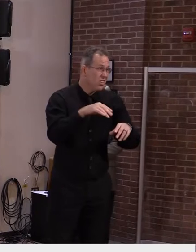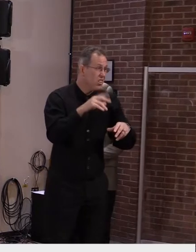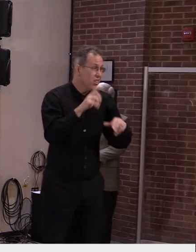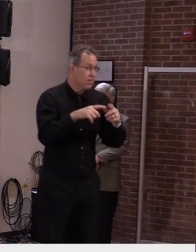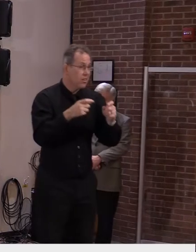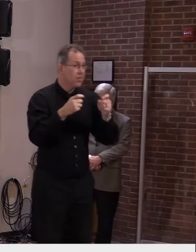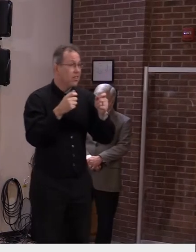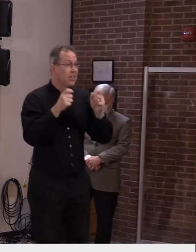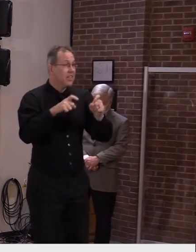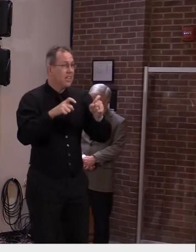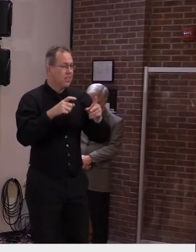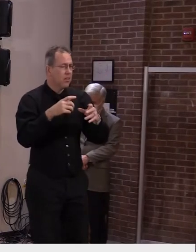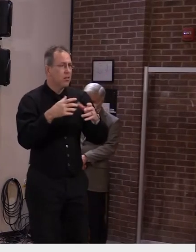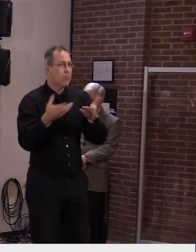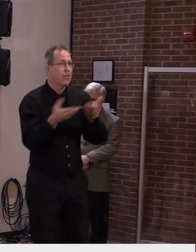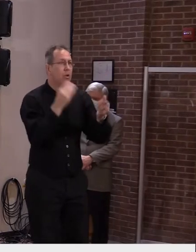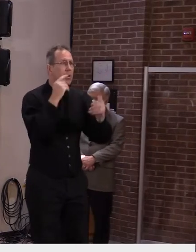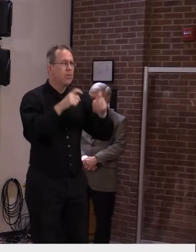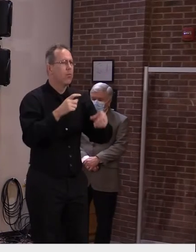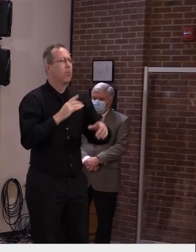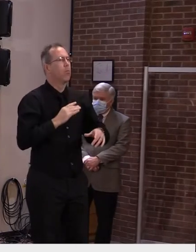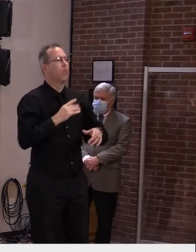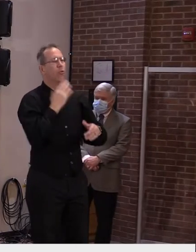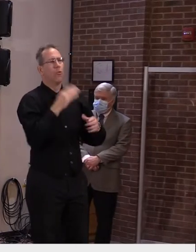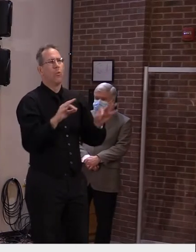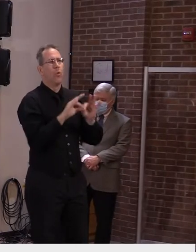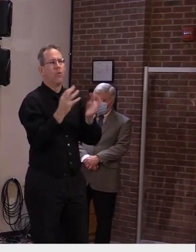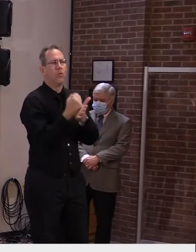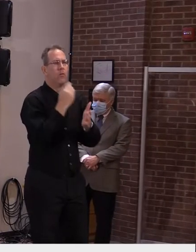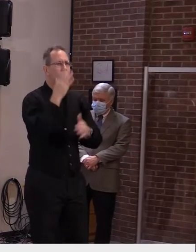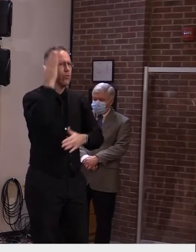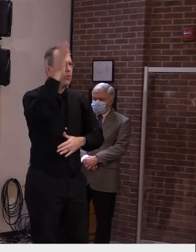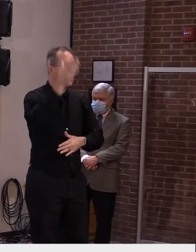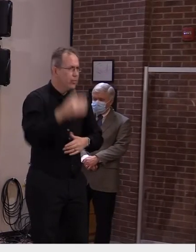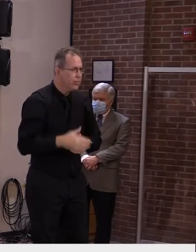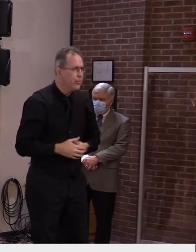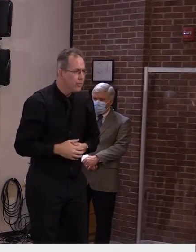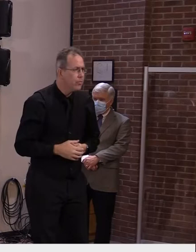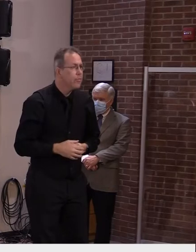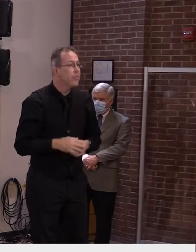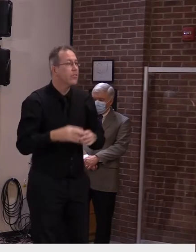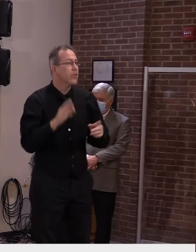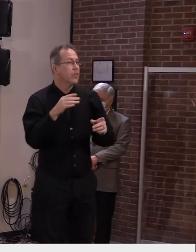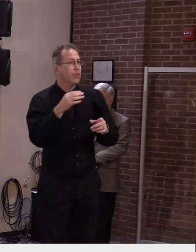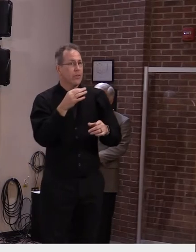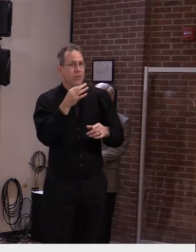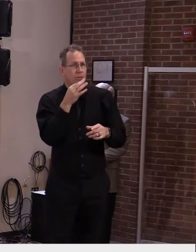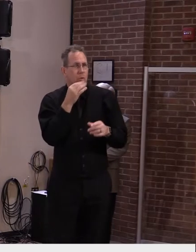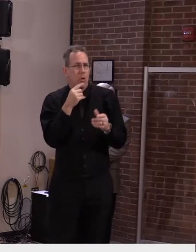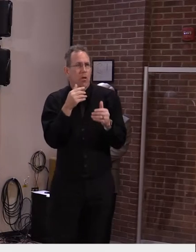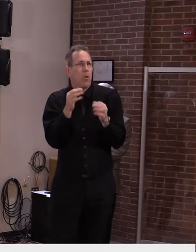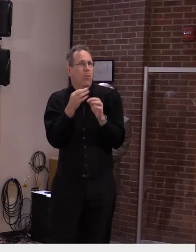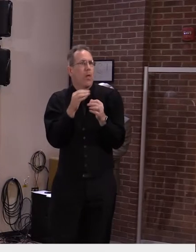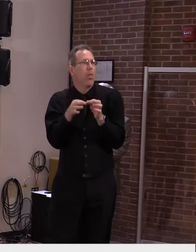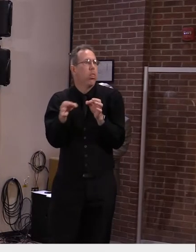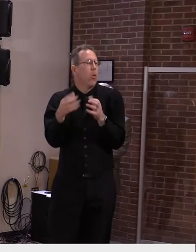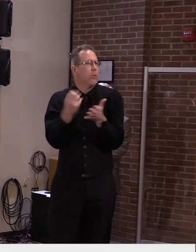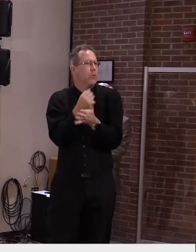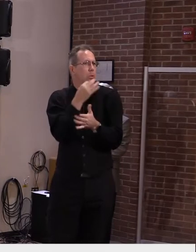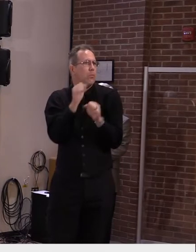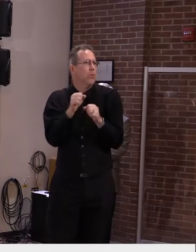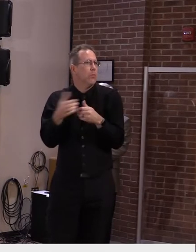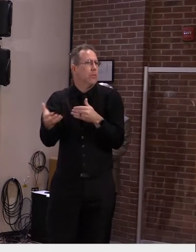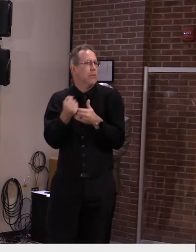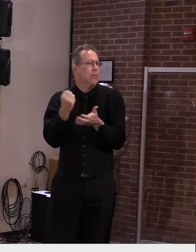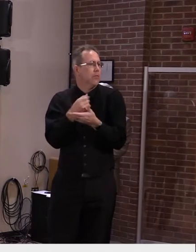have tests available at home. Antigen tests, our rapid tests, are instrumental in